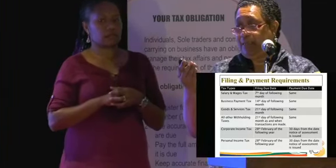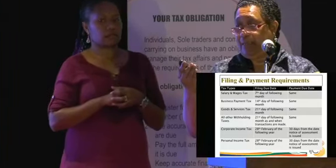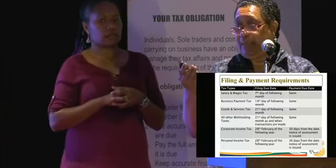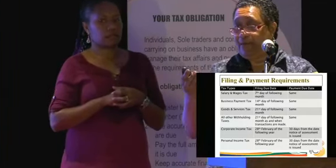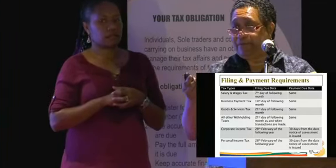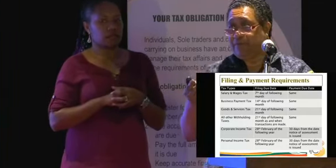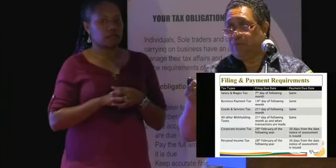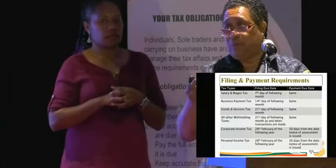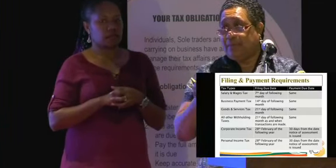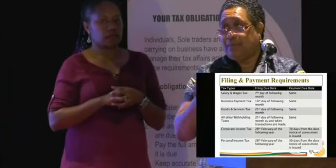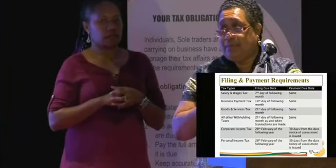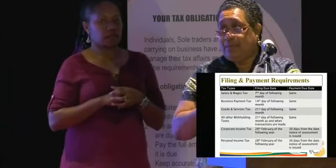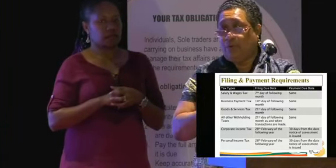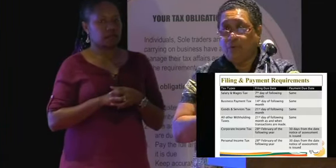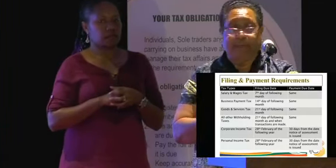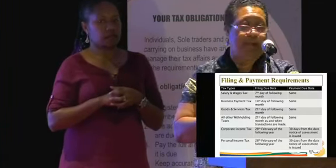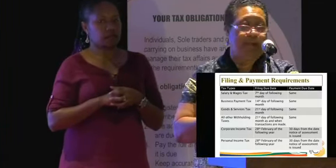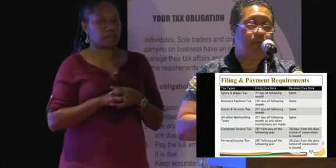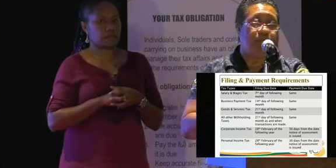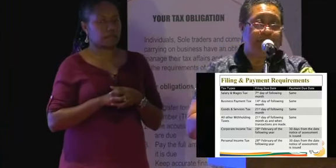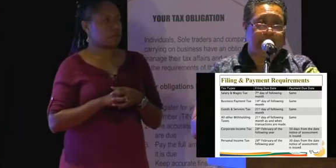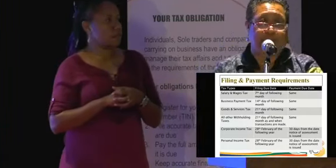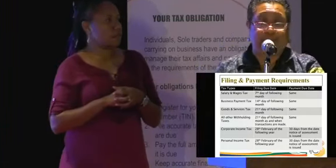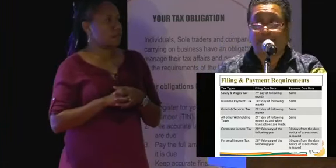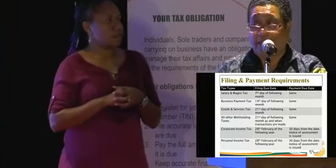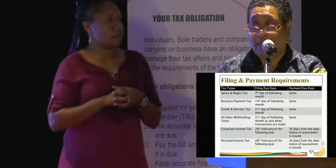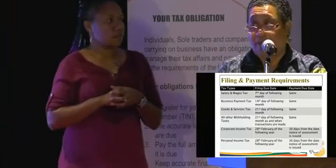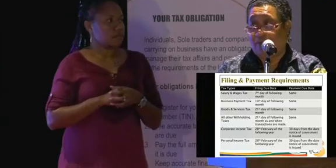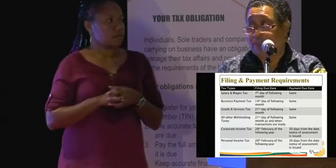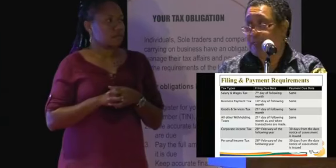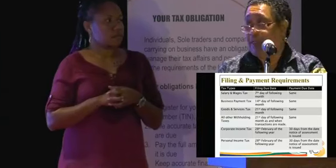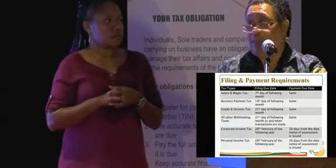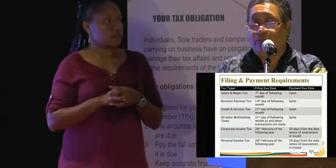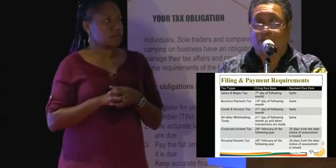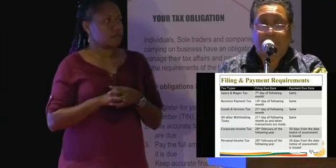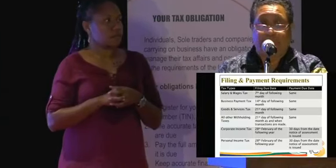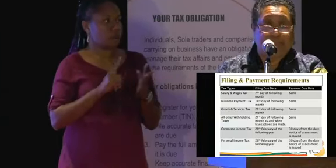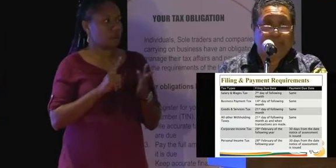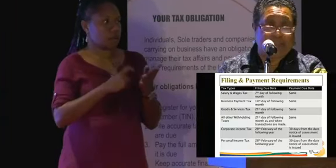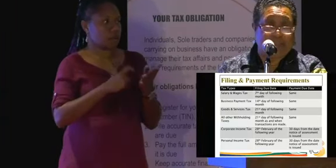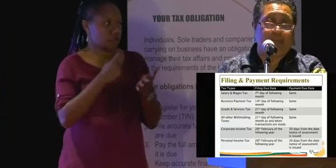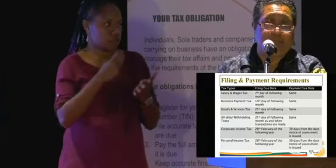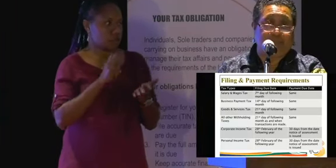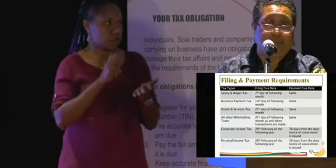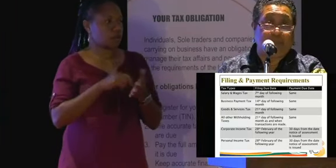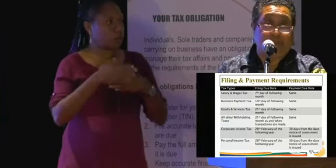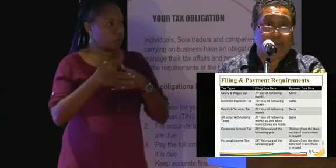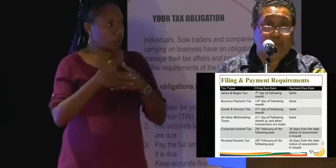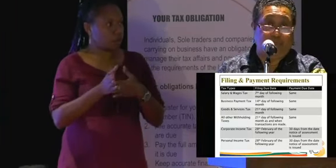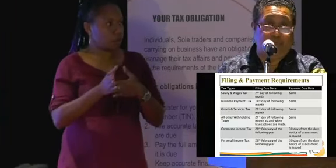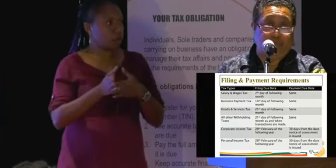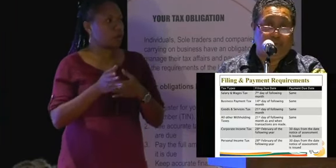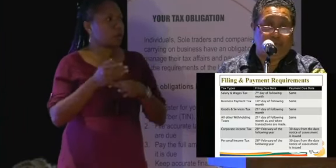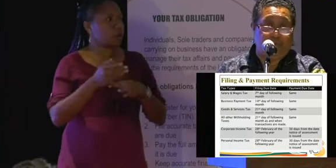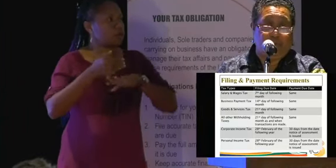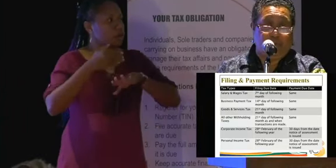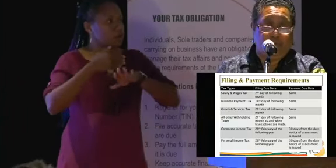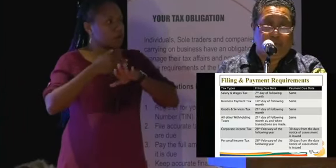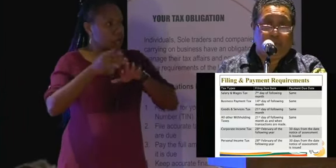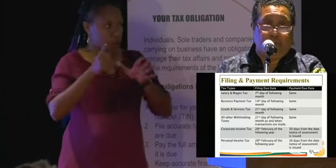the IRC will open or create tax accounts for the tax types that you are liable